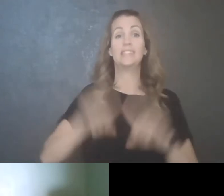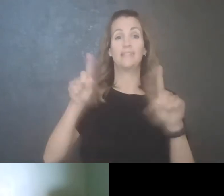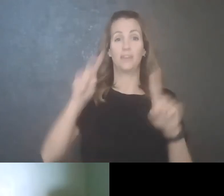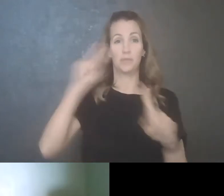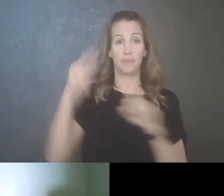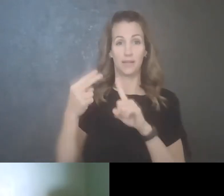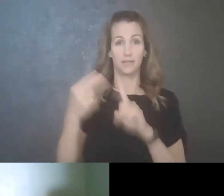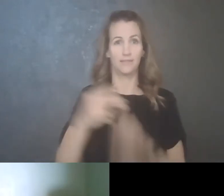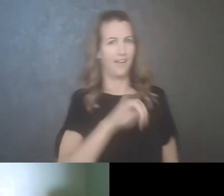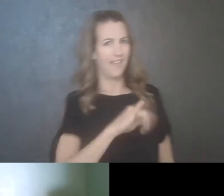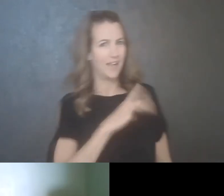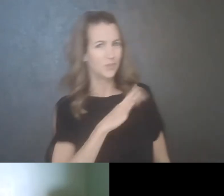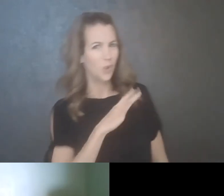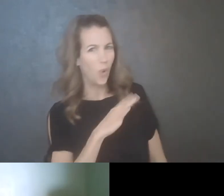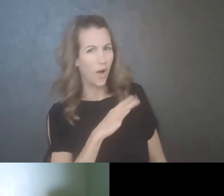get